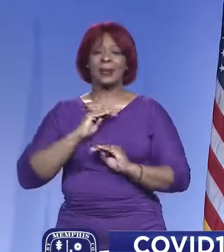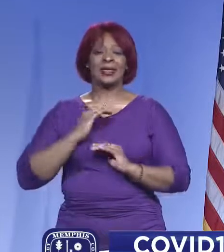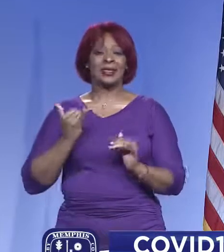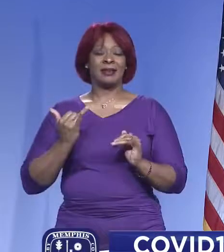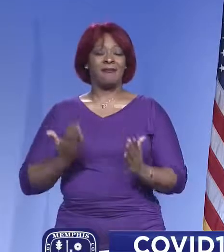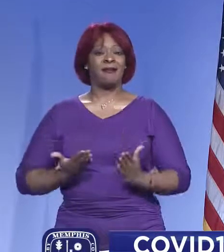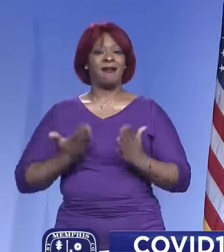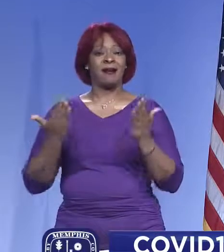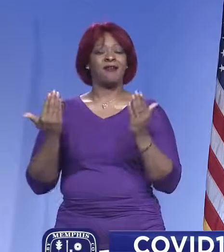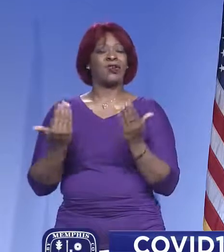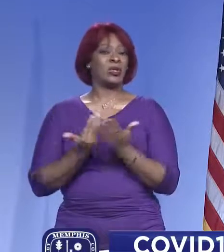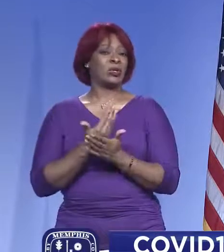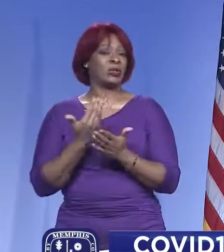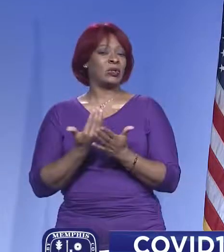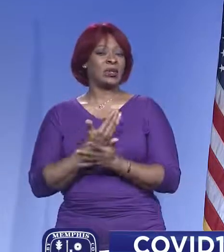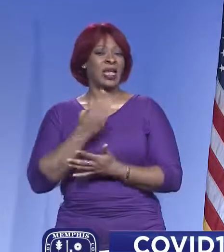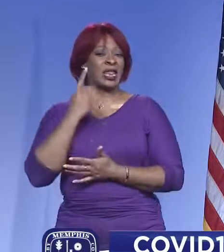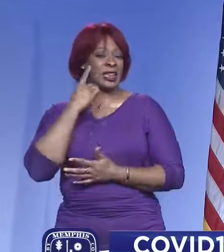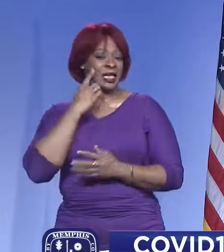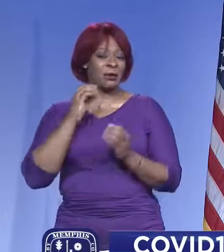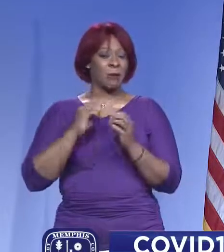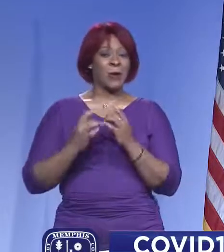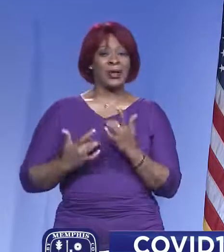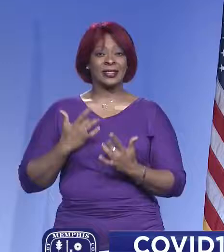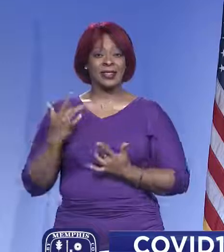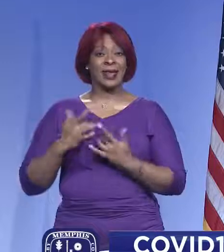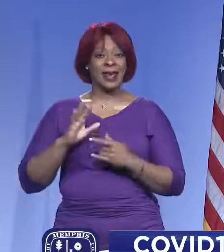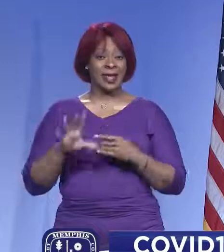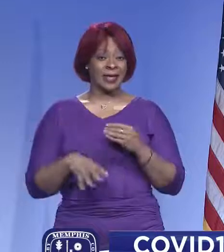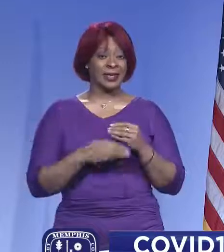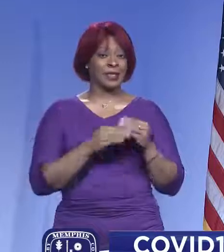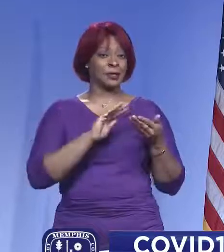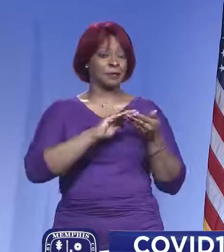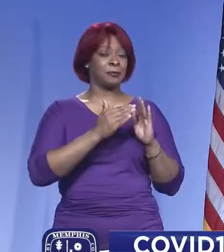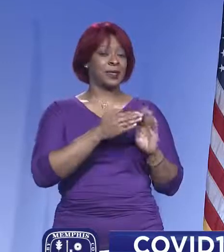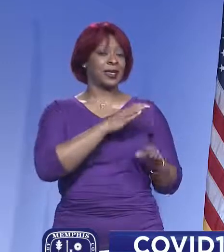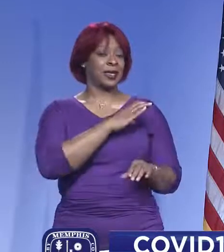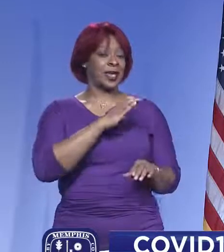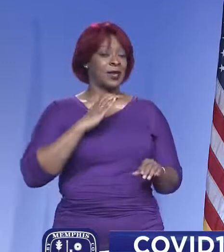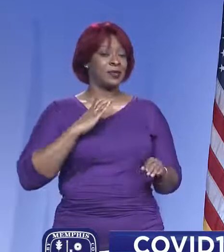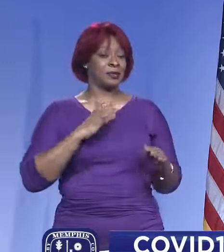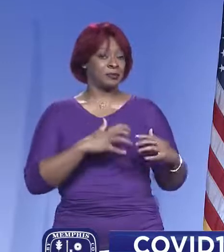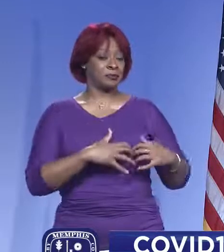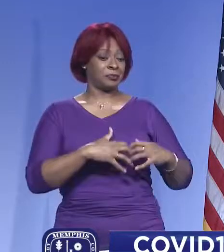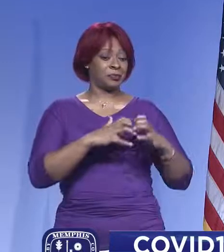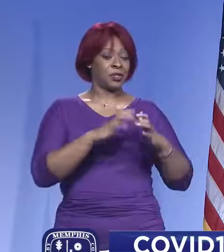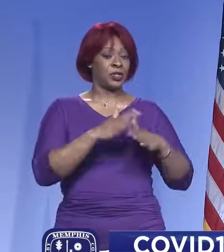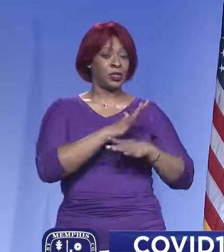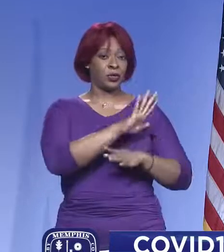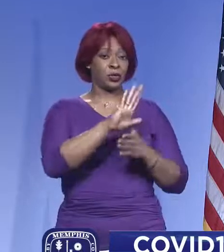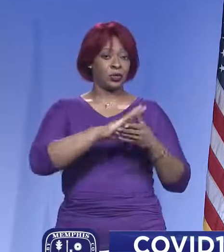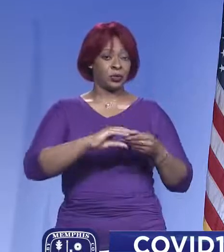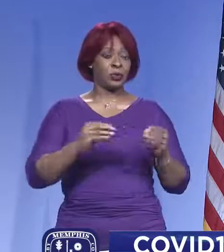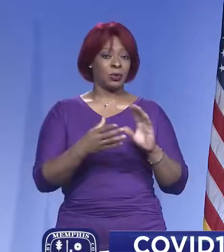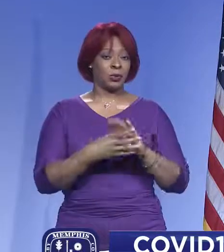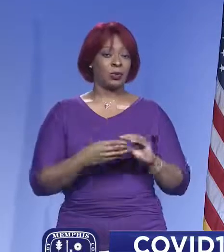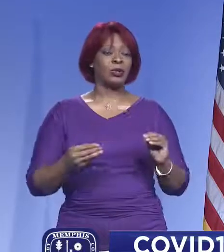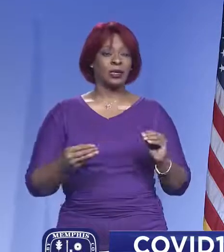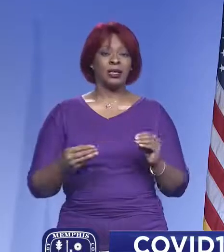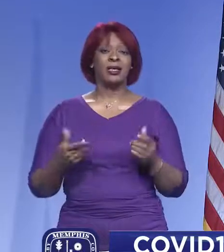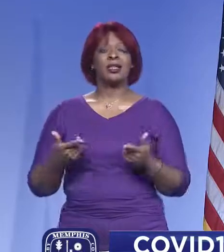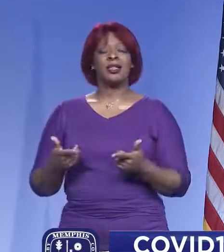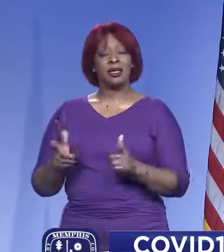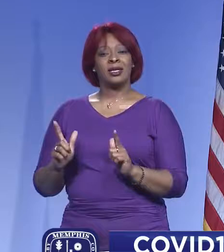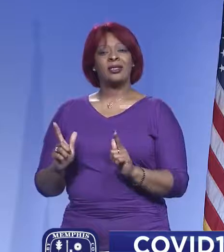offer something that I think will get us excited. In addition to the community council where people can share their stories,